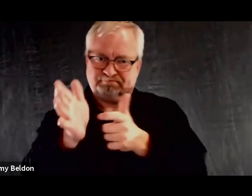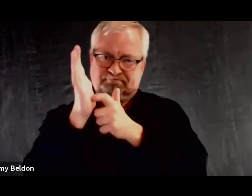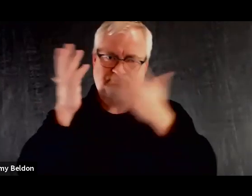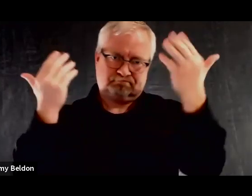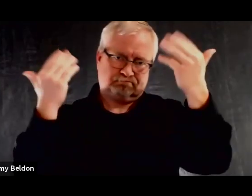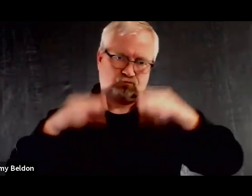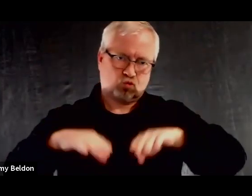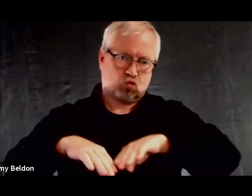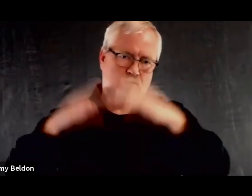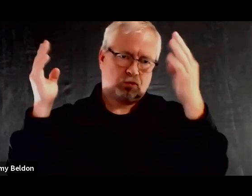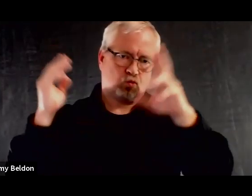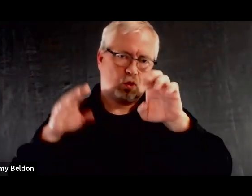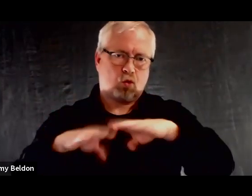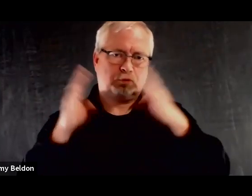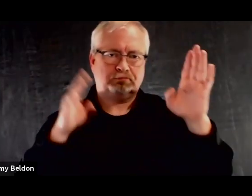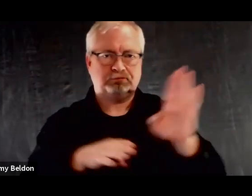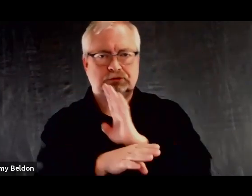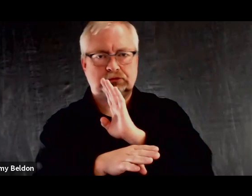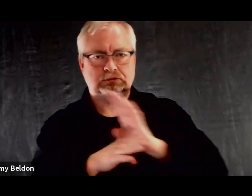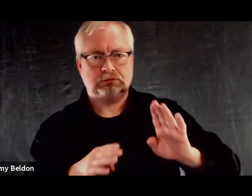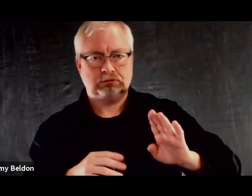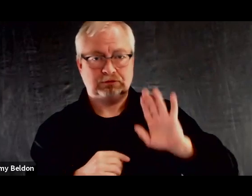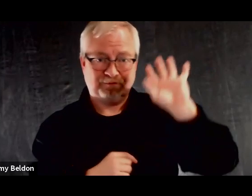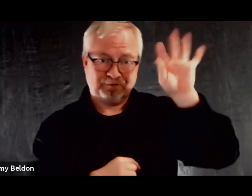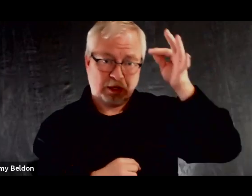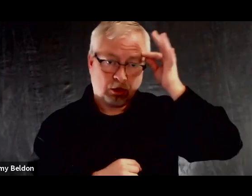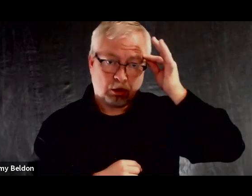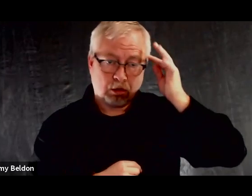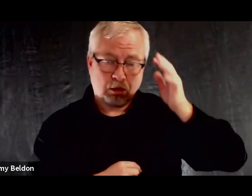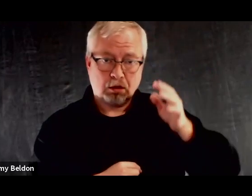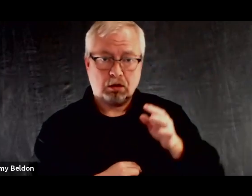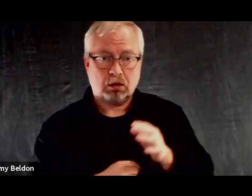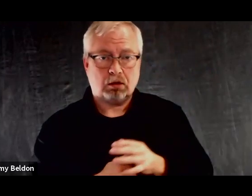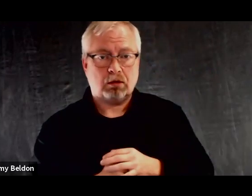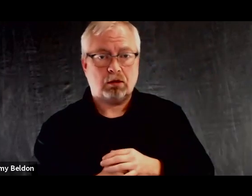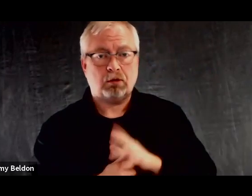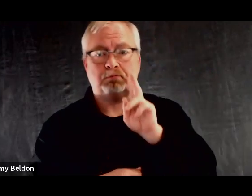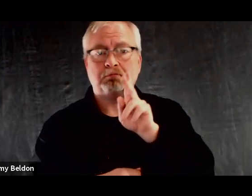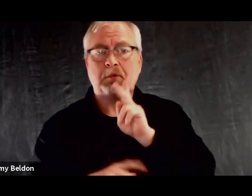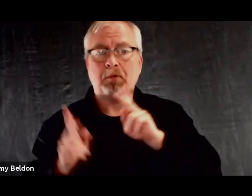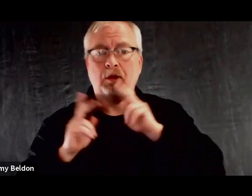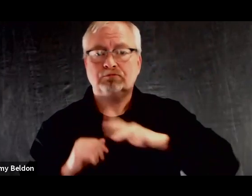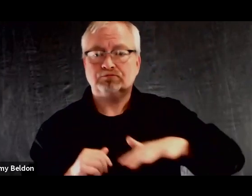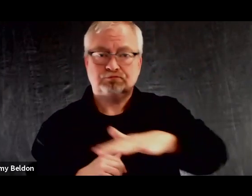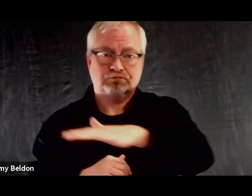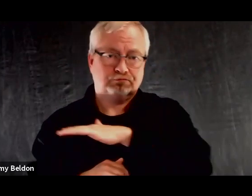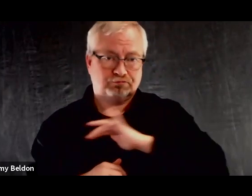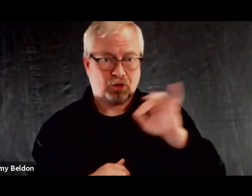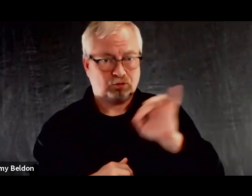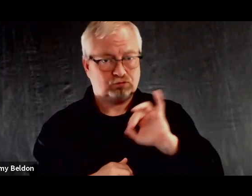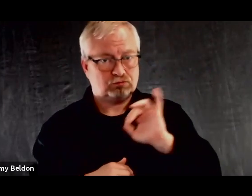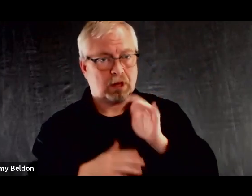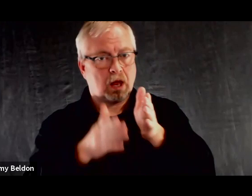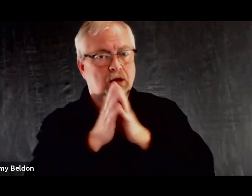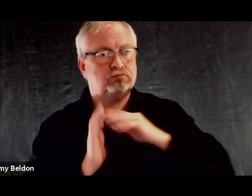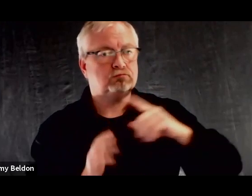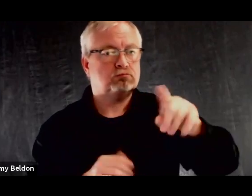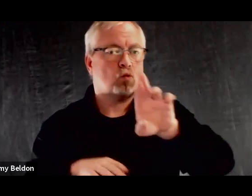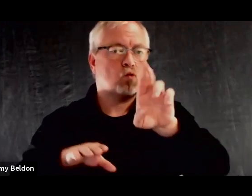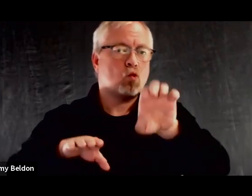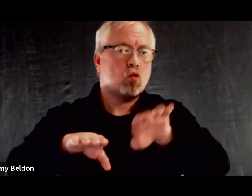have been calling for a quick reopening of the state. From your position and as health experts, what would you say to